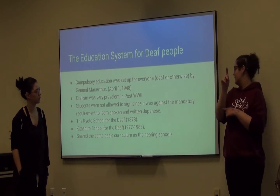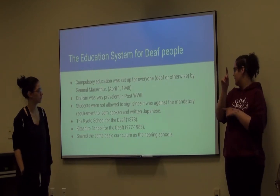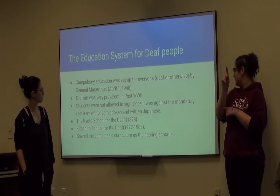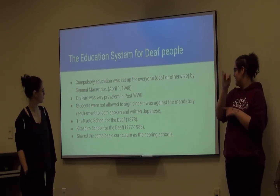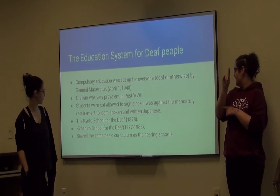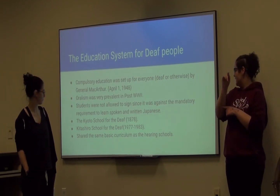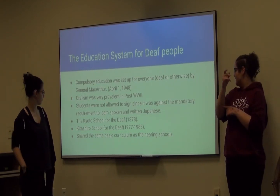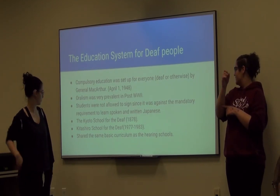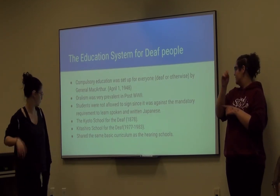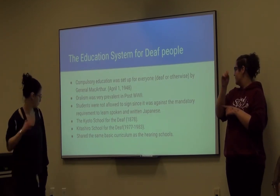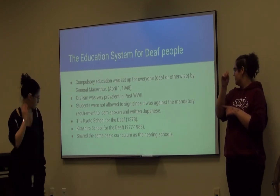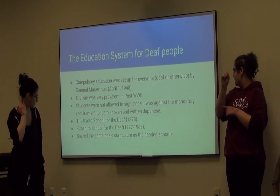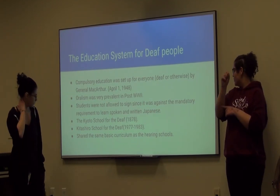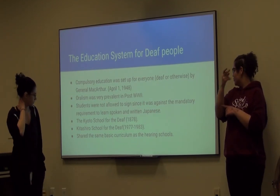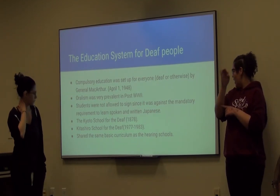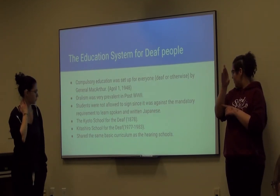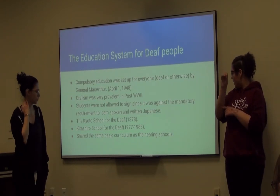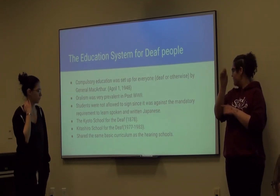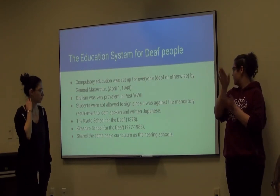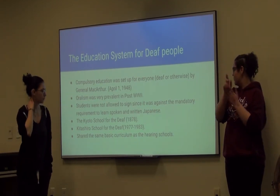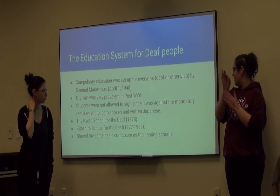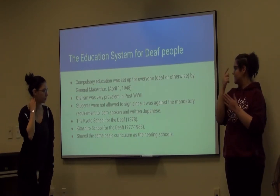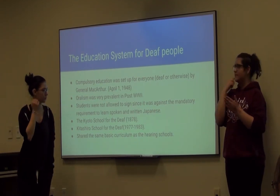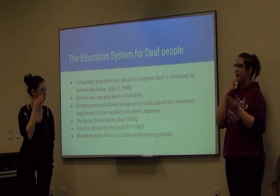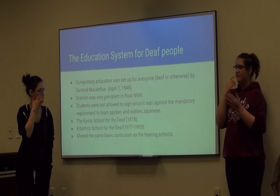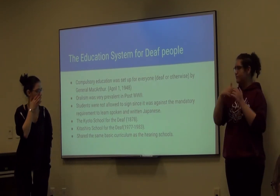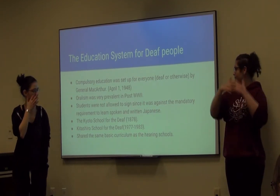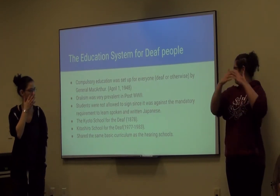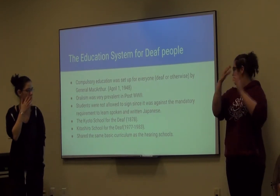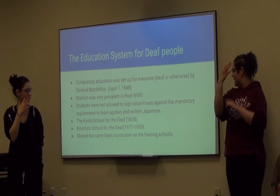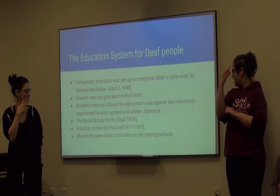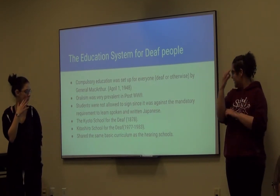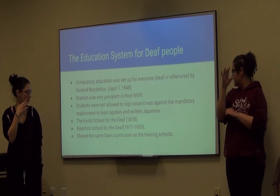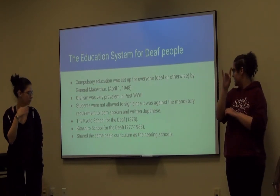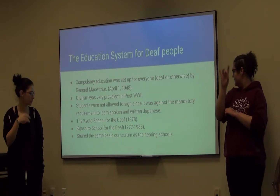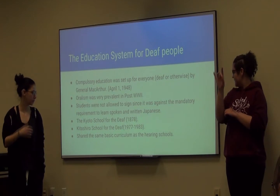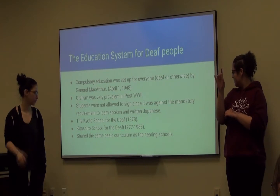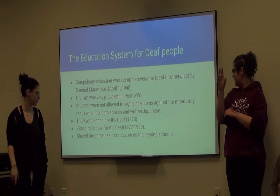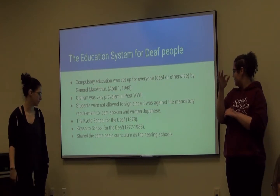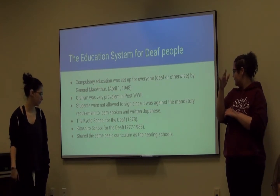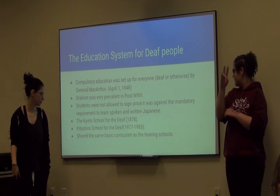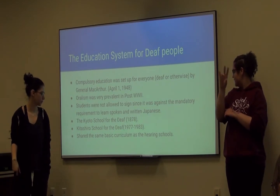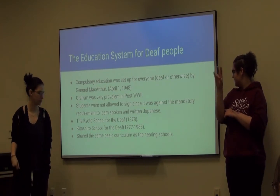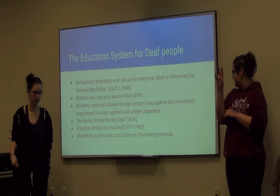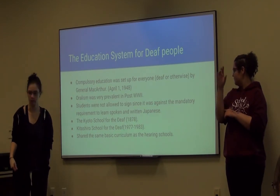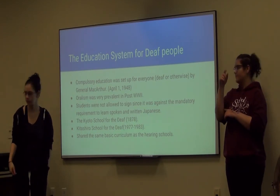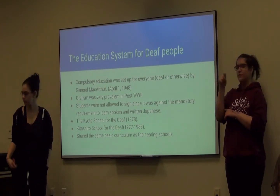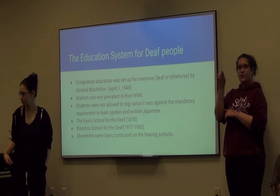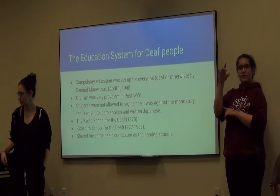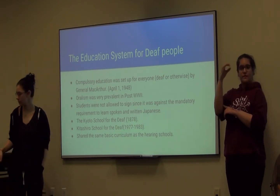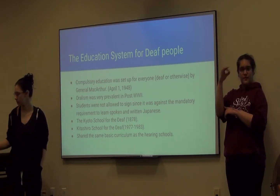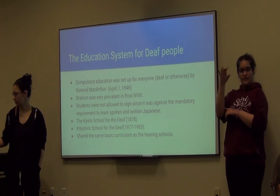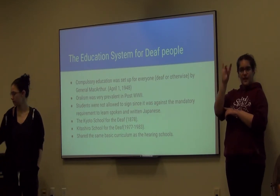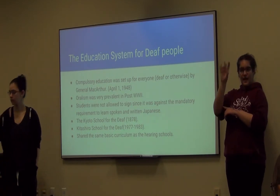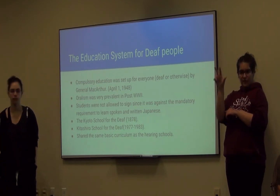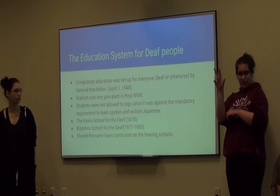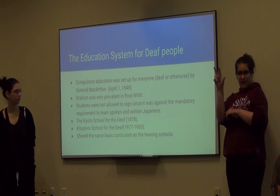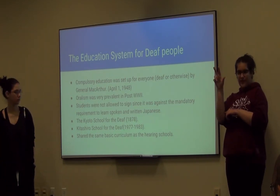And another school for the deaf, Kitashiro School for the Deaf, was opened from 1977 to